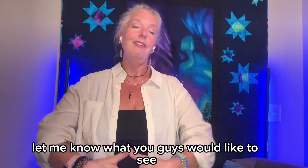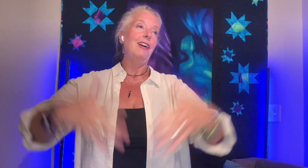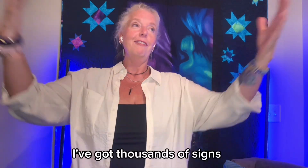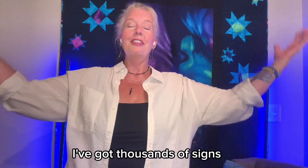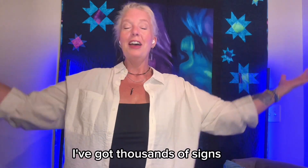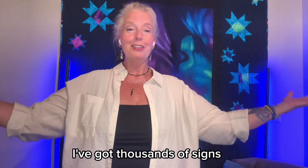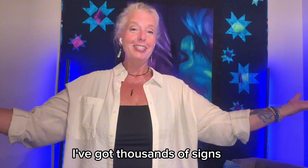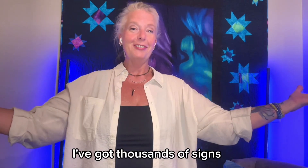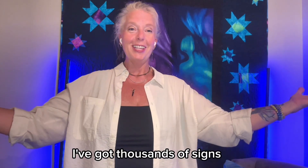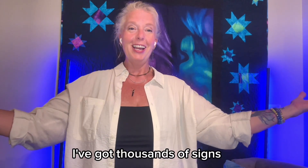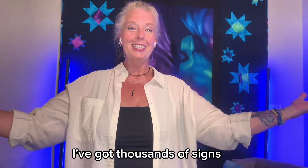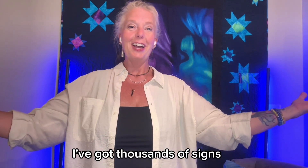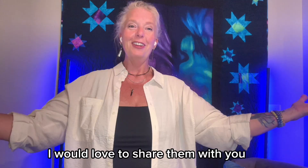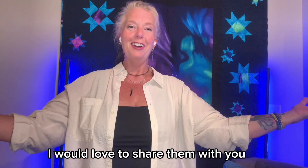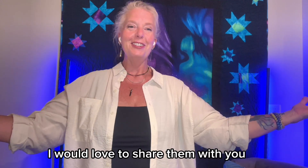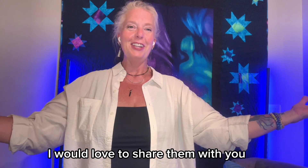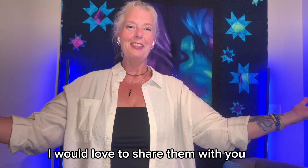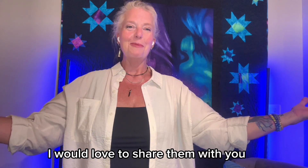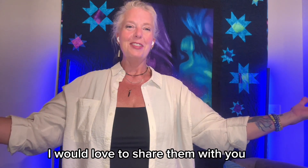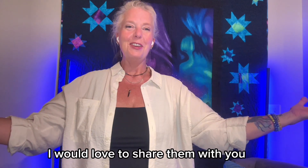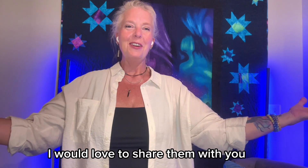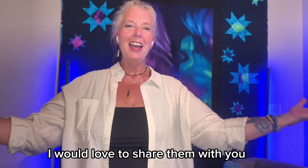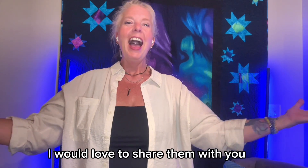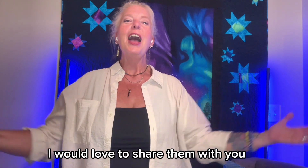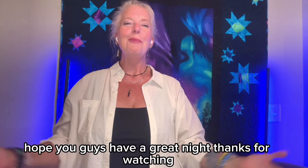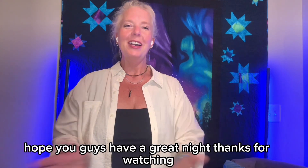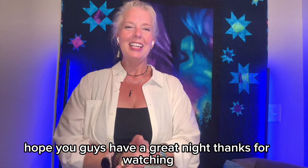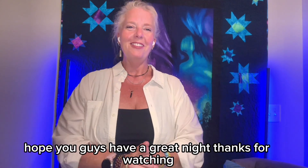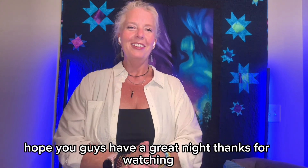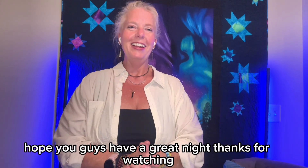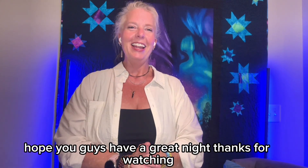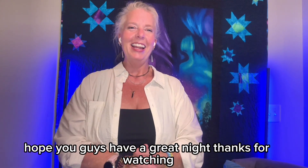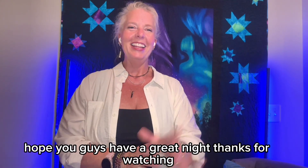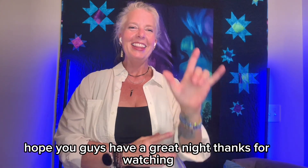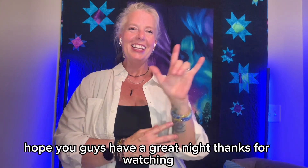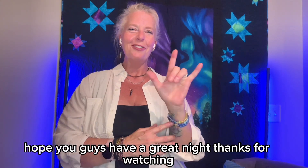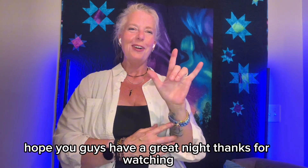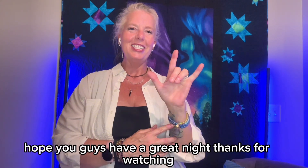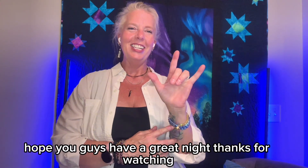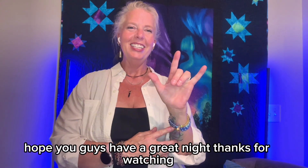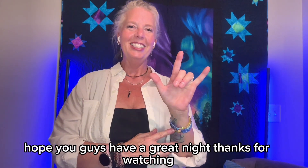We've got thousands of signs. I would love to share them with you. Hope you guys have a great night. Thanks for watching.